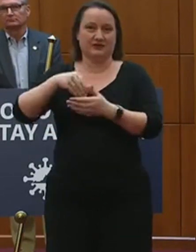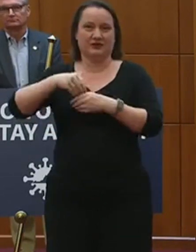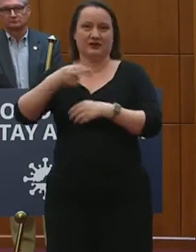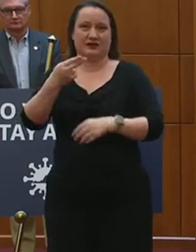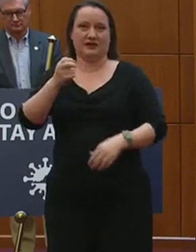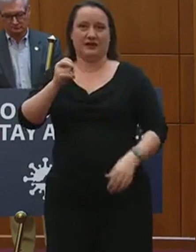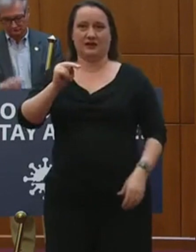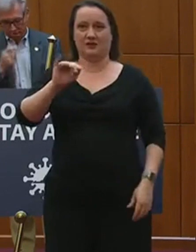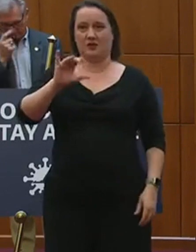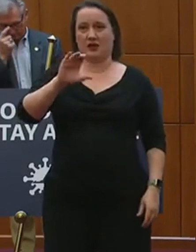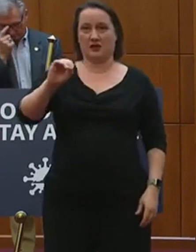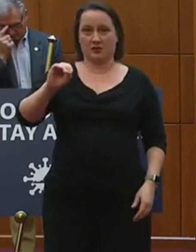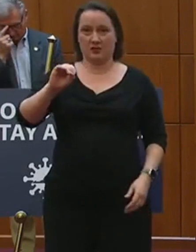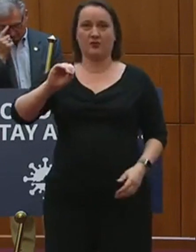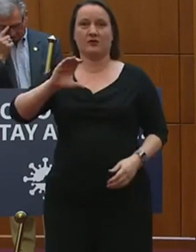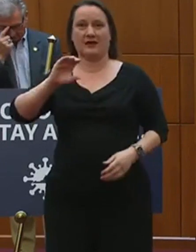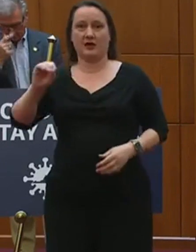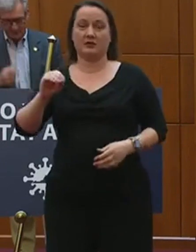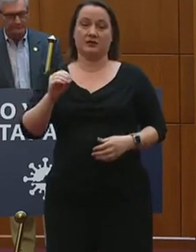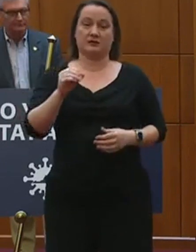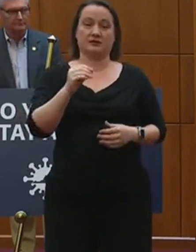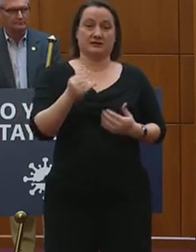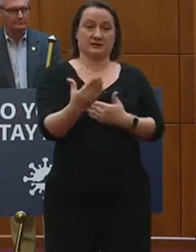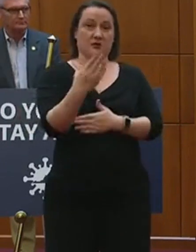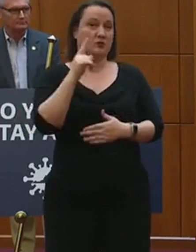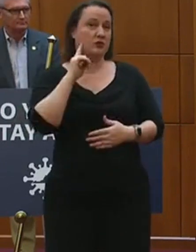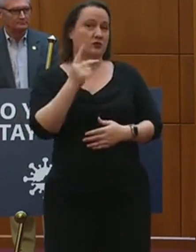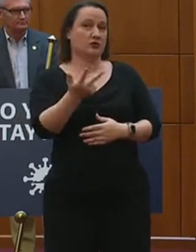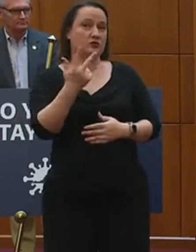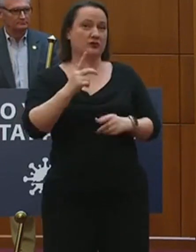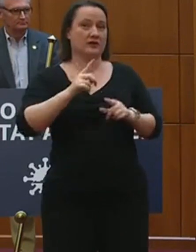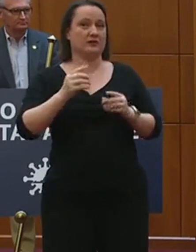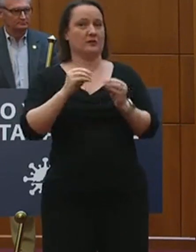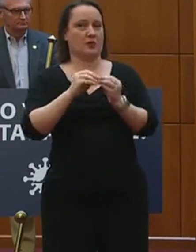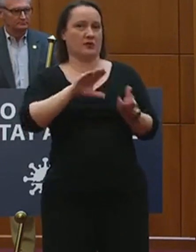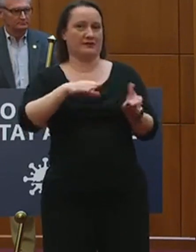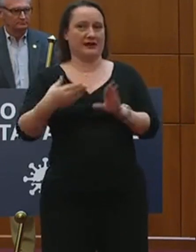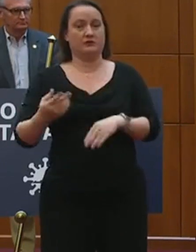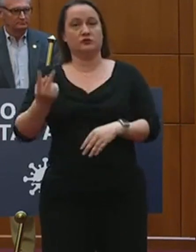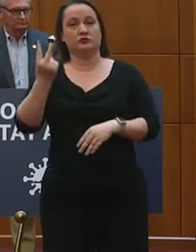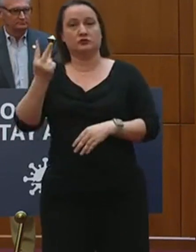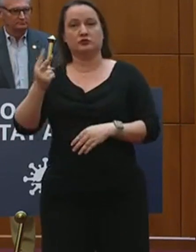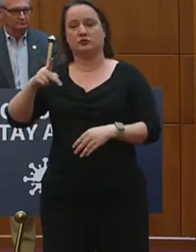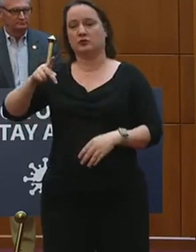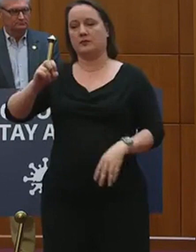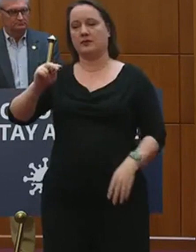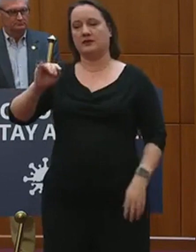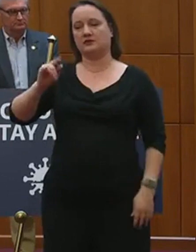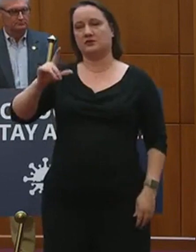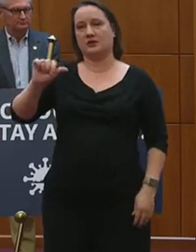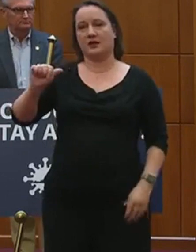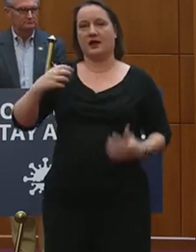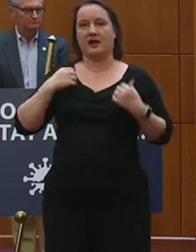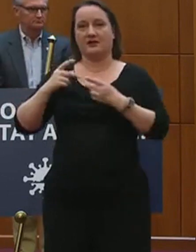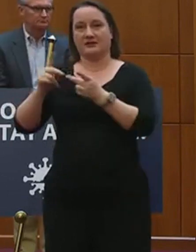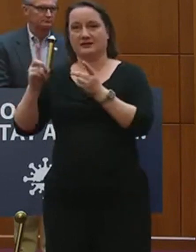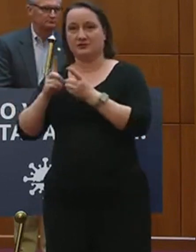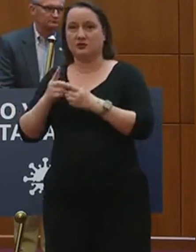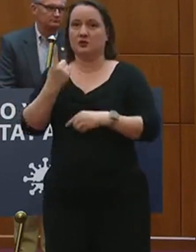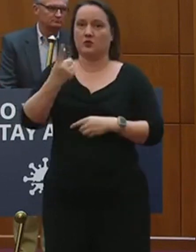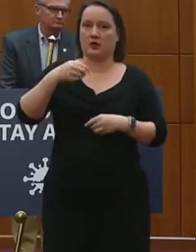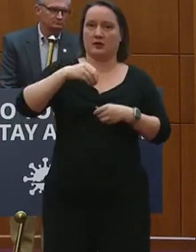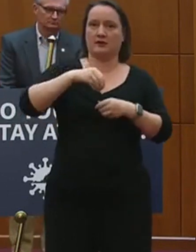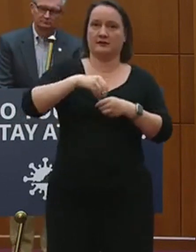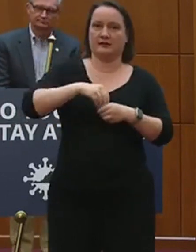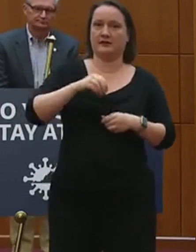heard about 3 additional deaths. 2 are adults in the Peninsula Health District, and 1 is an adult in the